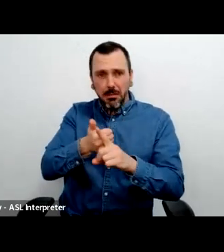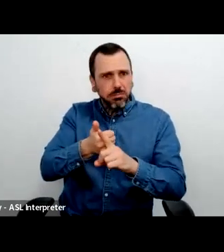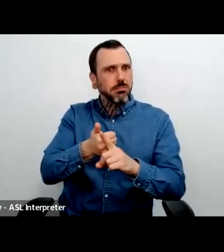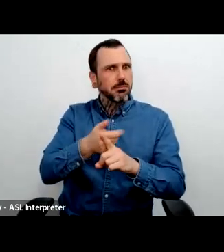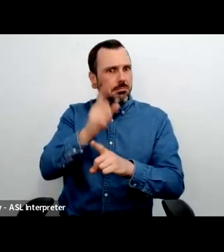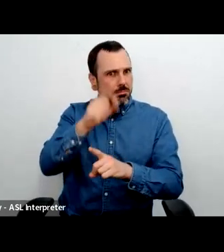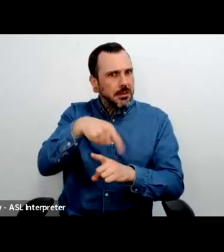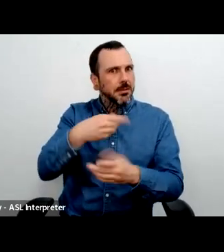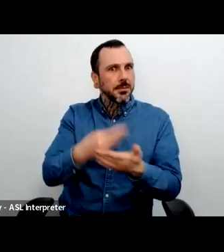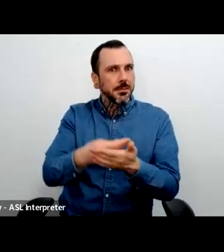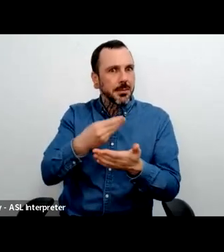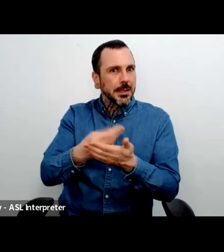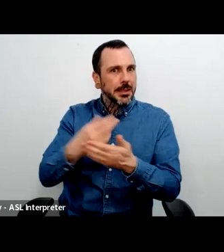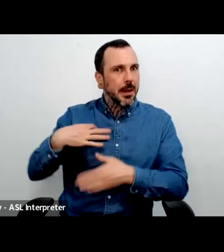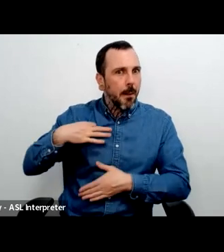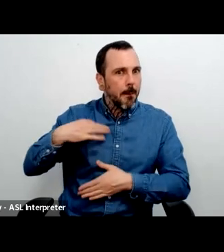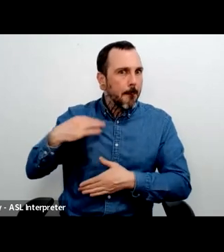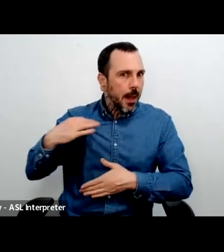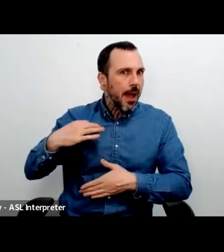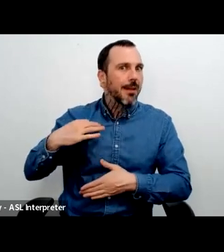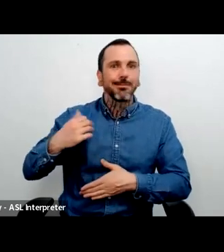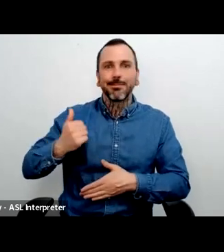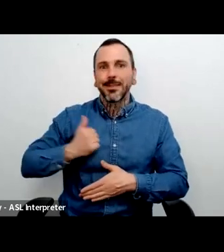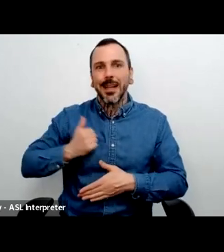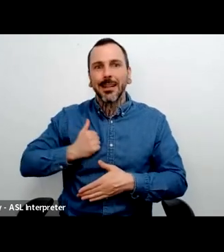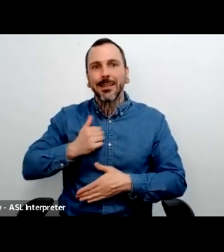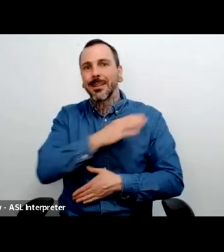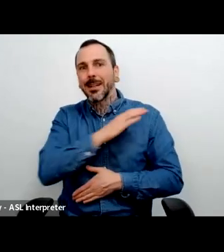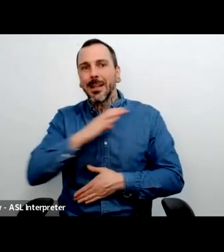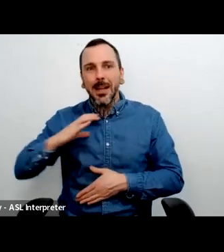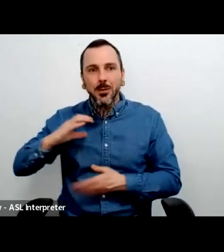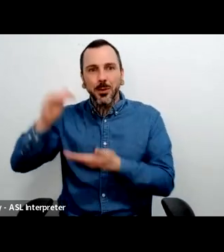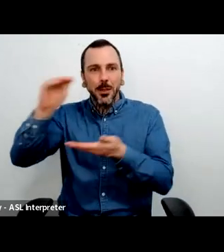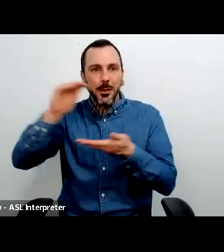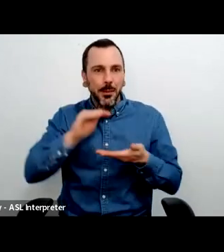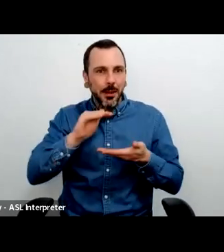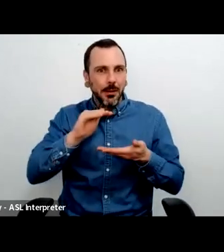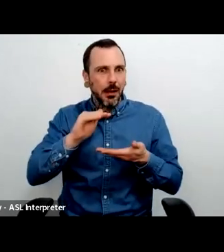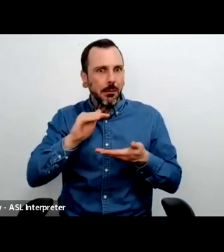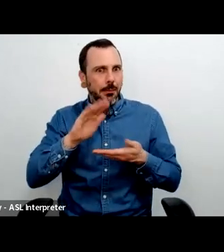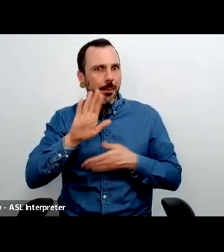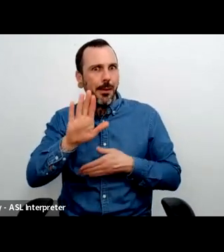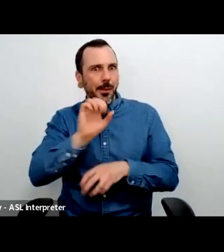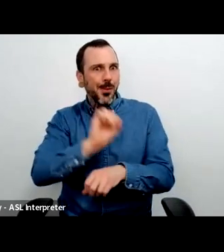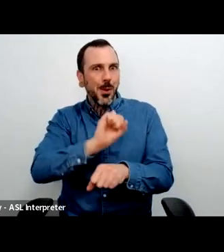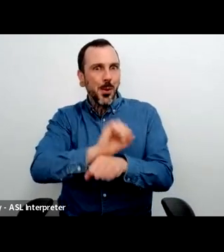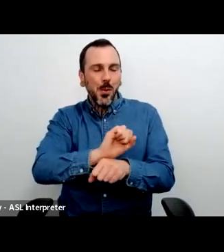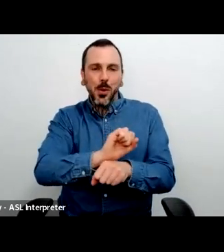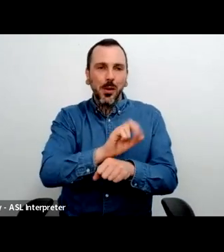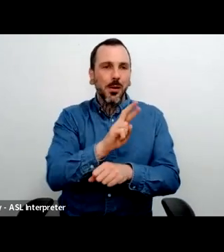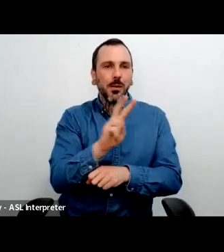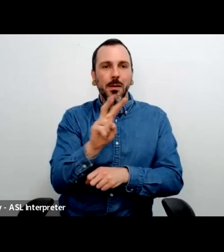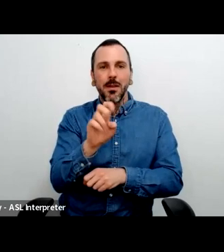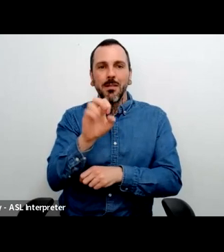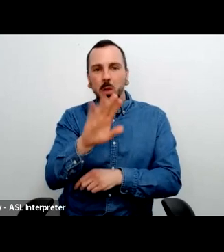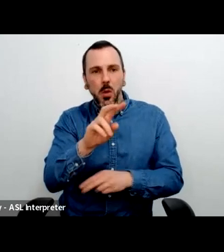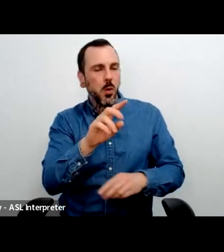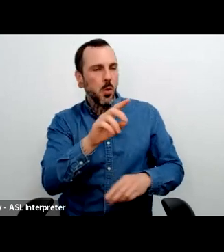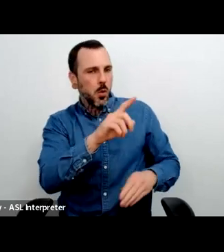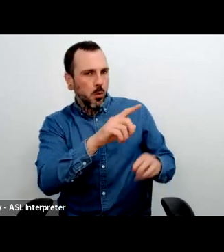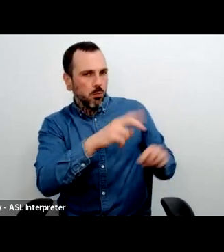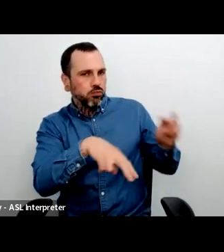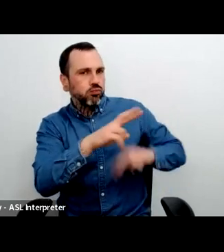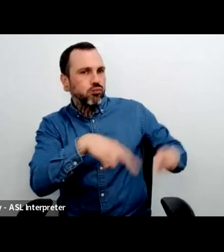or whatever. It's been really, it's just been a very trying time. Post Media, which owns most of the newspapers in the